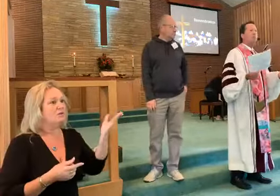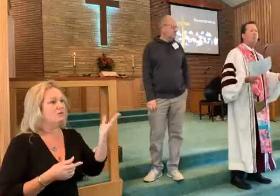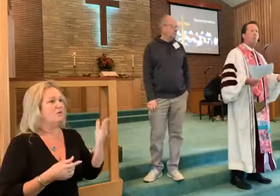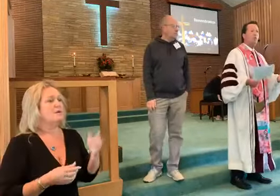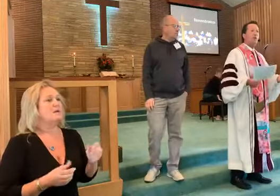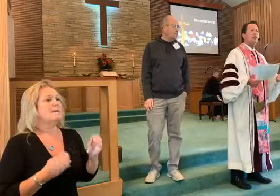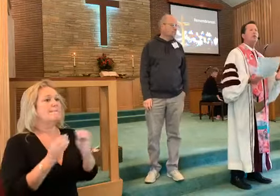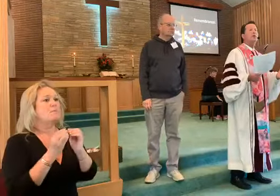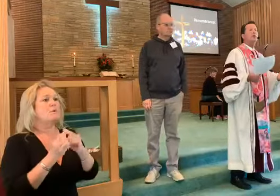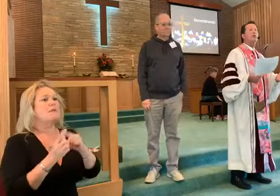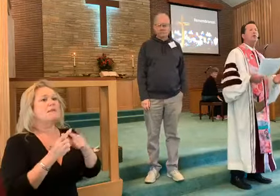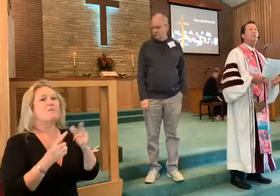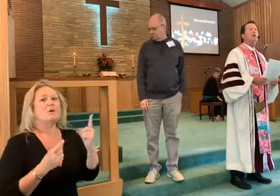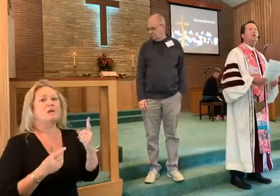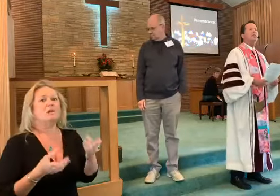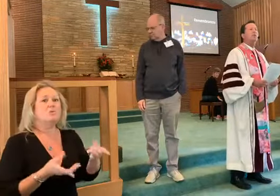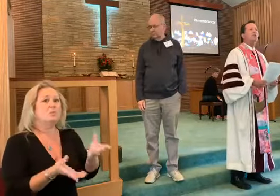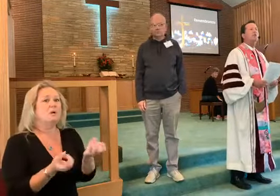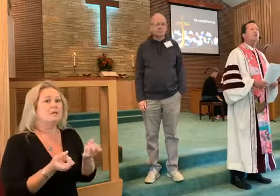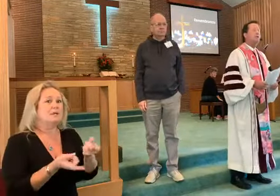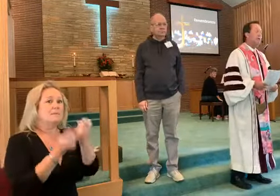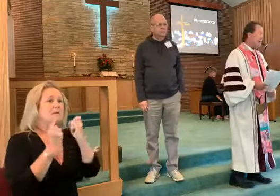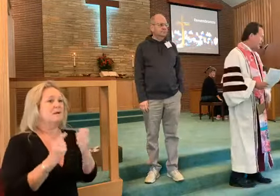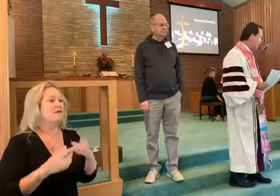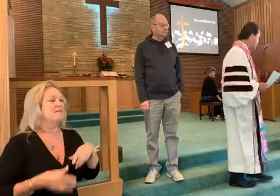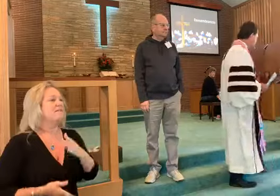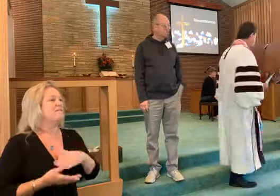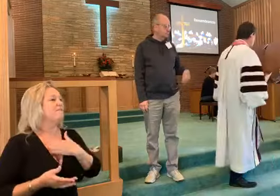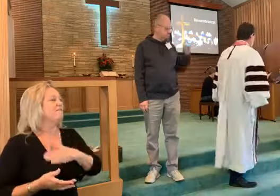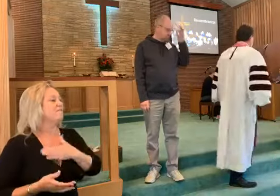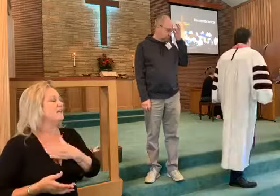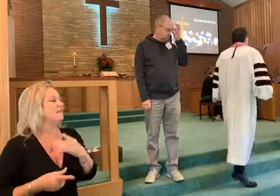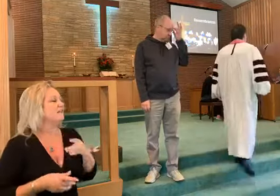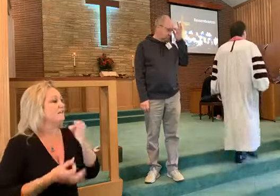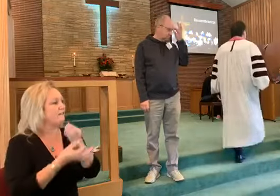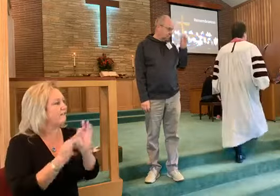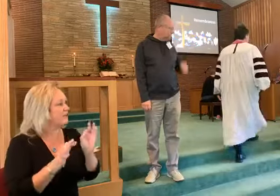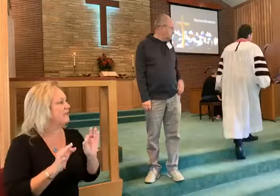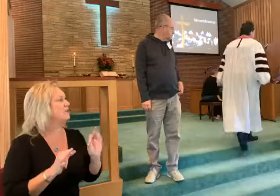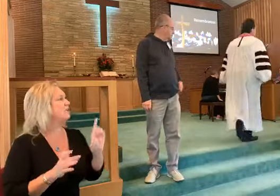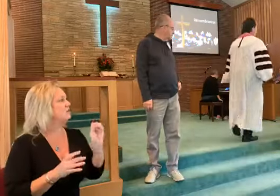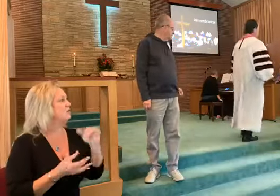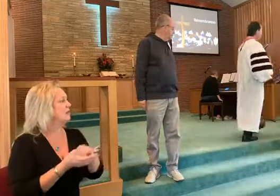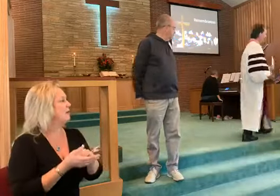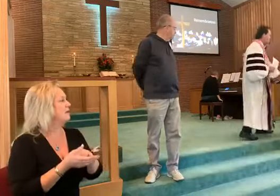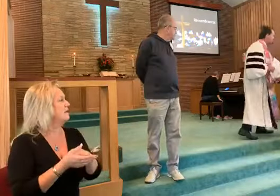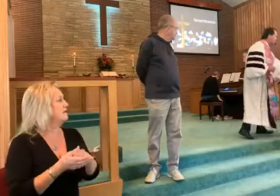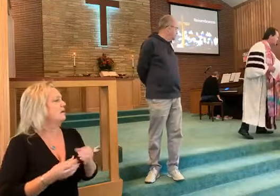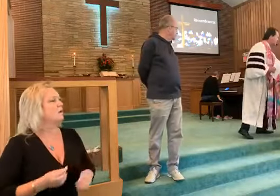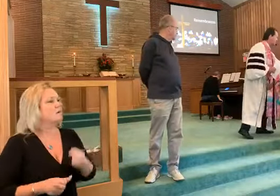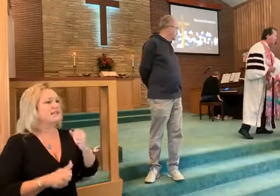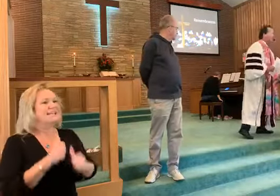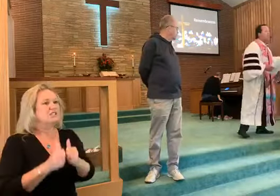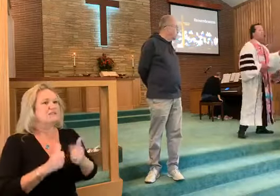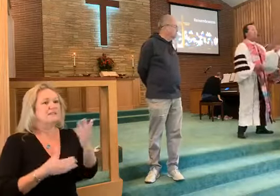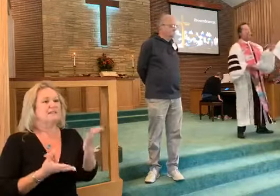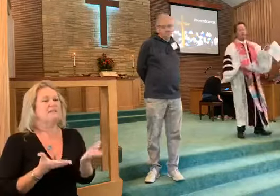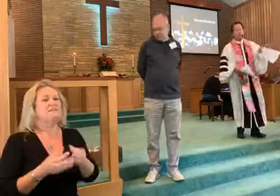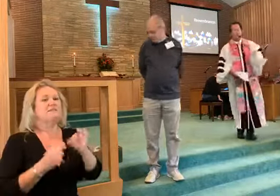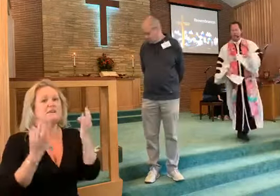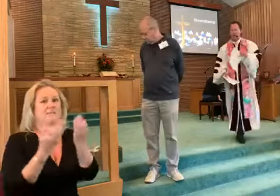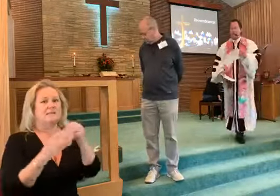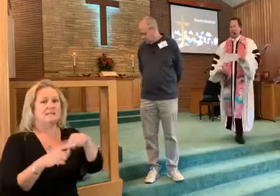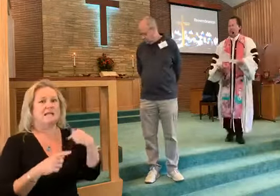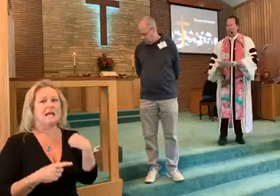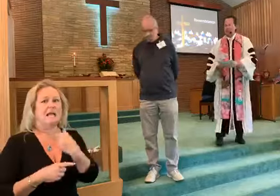there's more than one and you want to come up, please feel free to do so. And so let us hold each of these families in